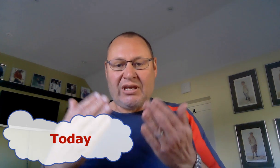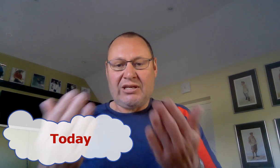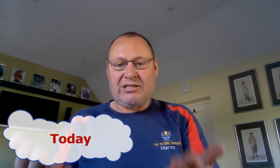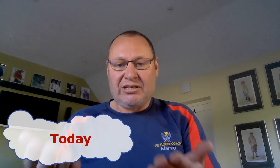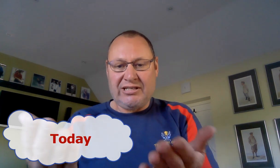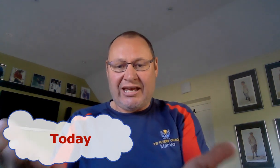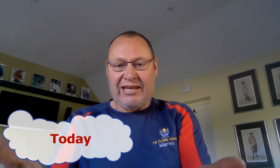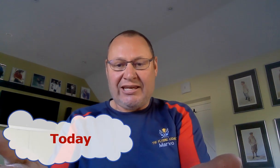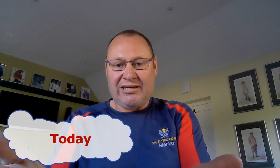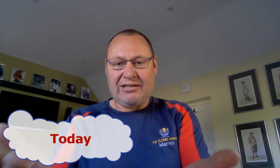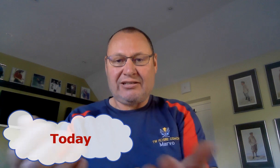Today.